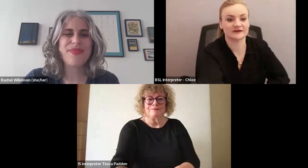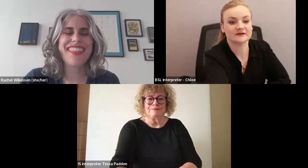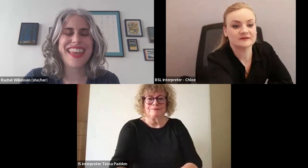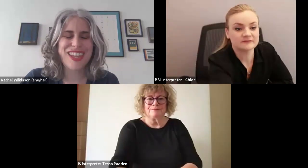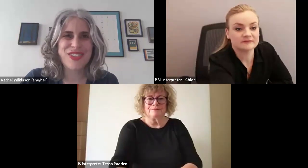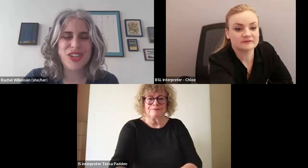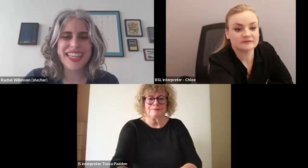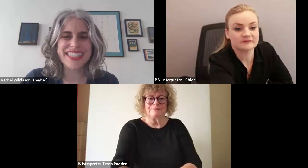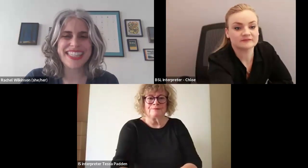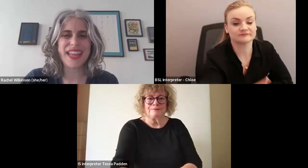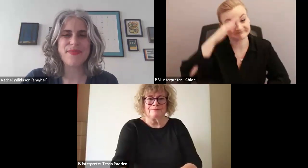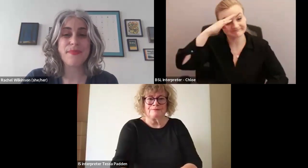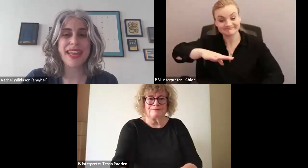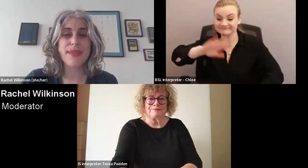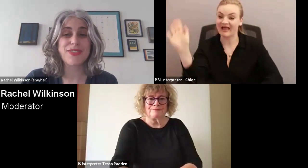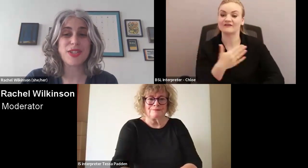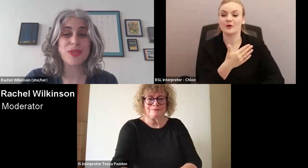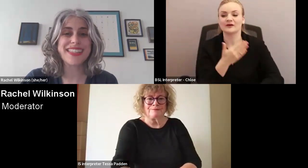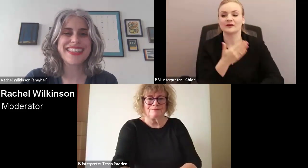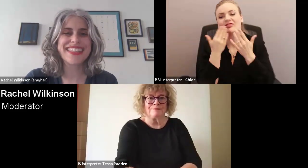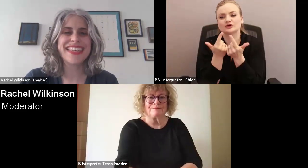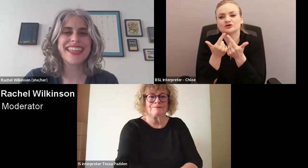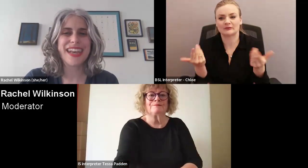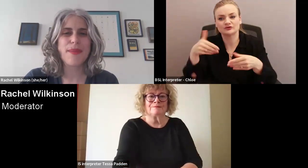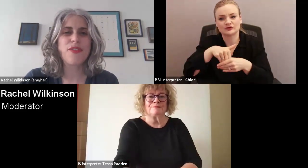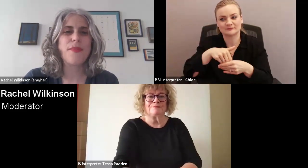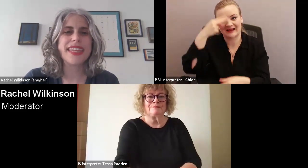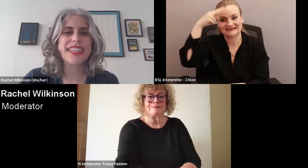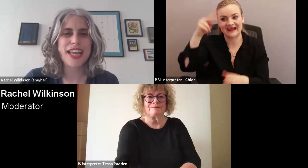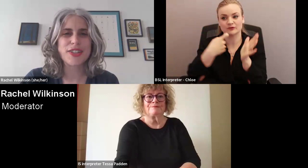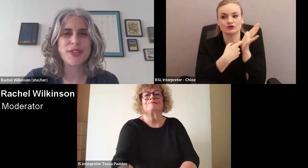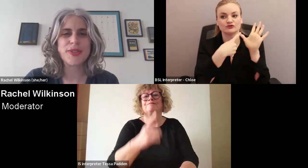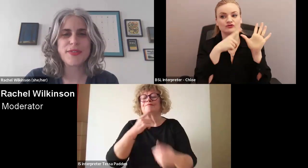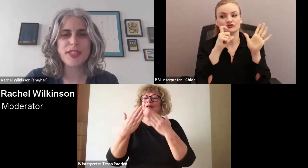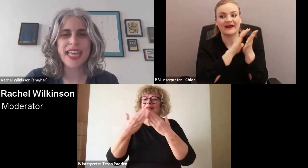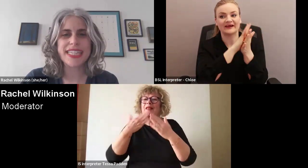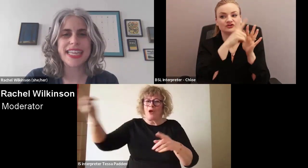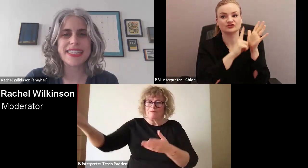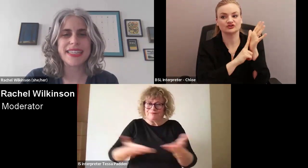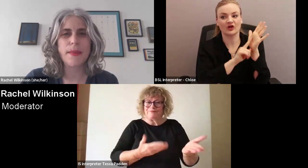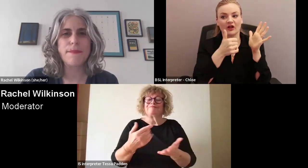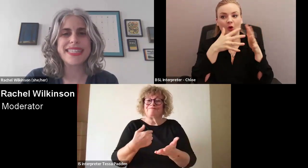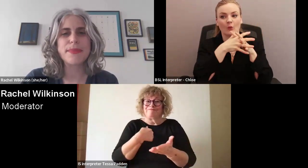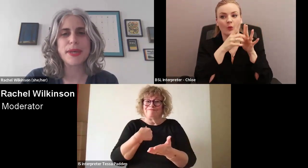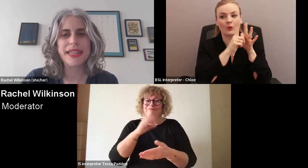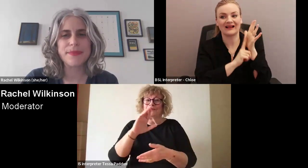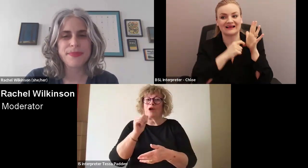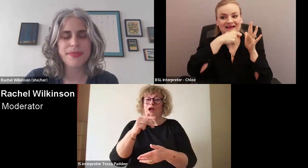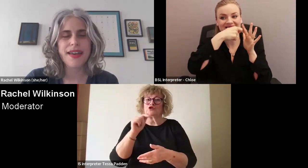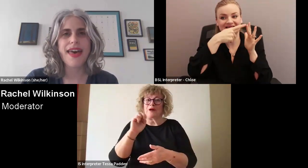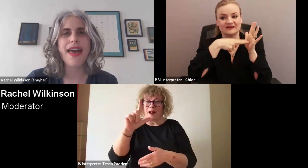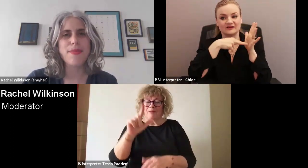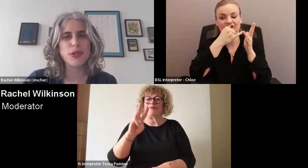Hello, everyone. Thank you for joining us today. My name is Rachel Wilkinson, and I'm from the International Civil Society Centre based in